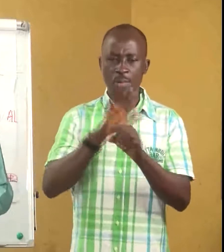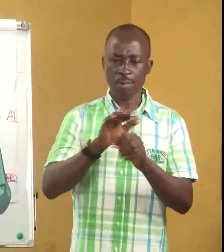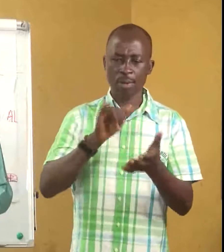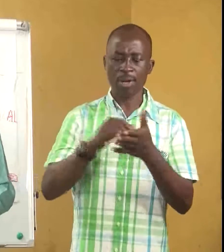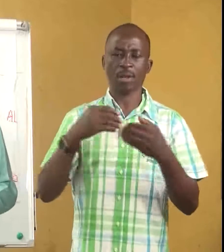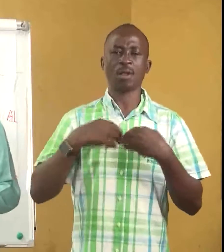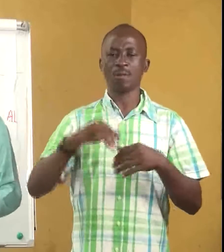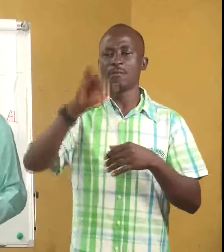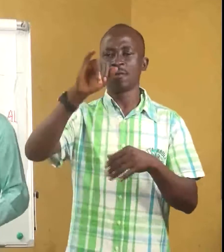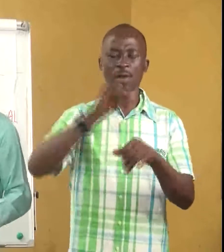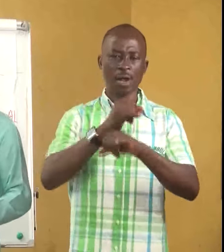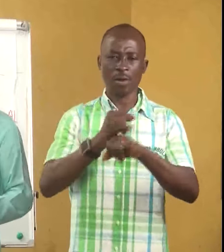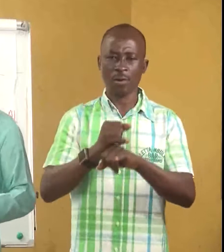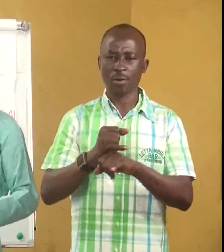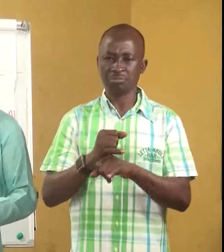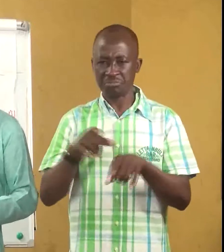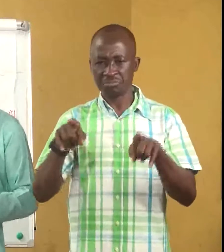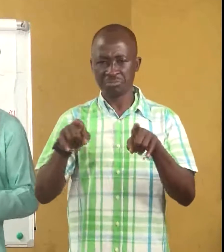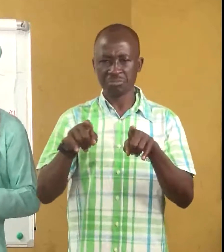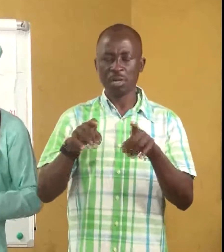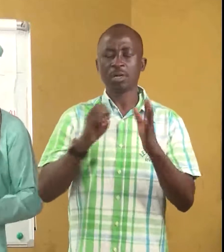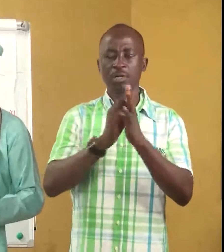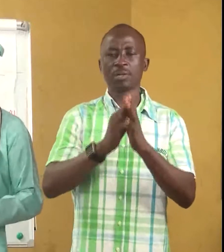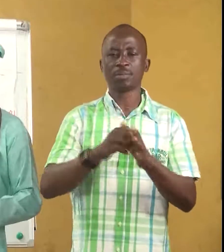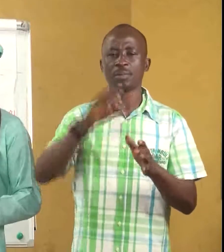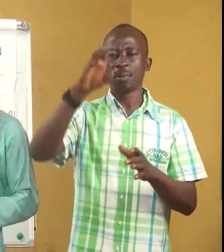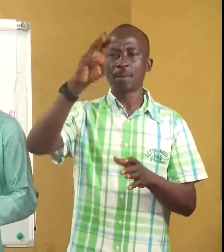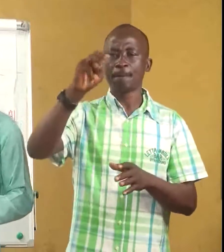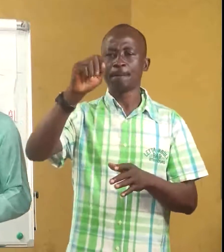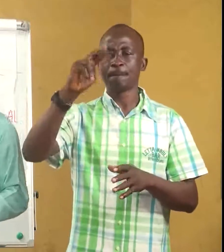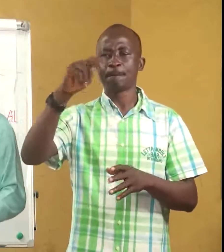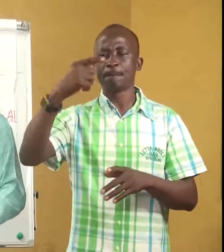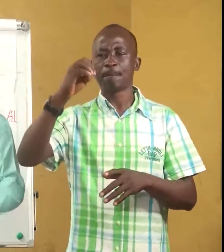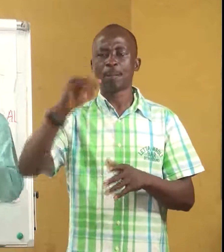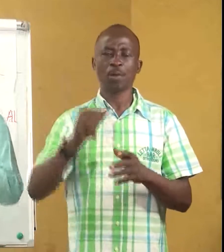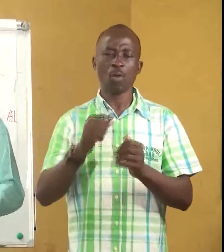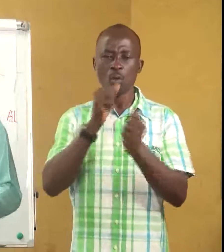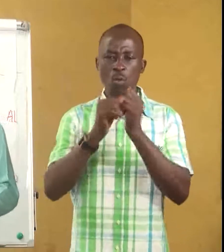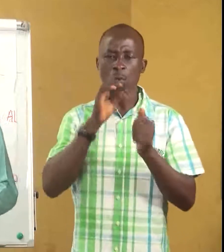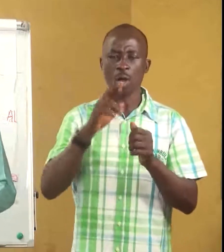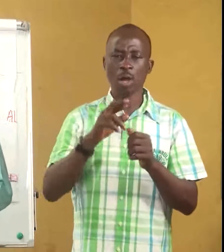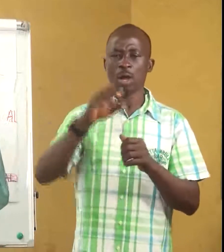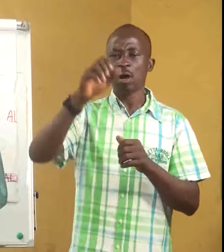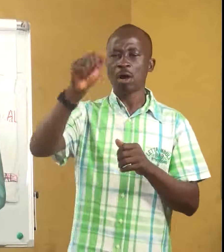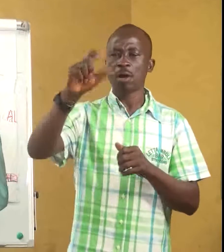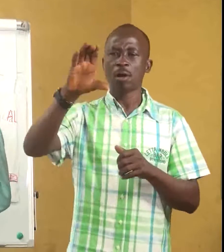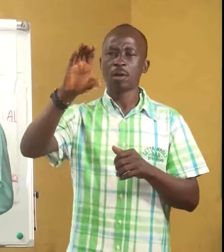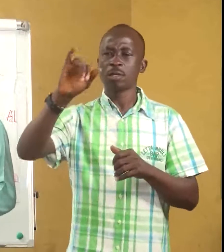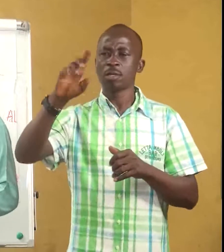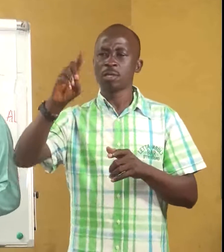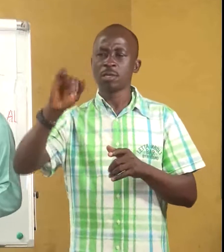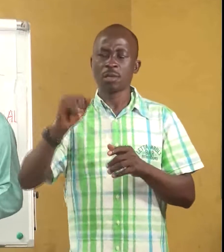For example, manganese and sulfur to oxides of iron, which are acidic, thereby weakening